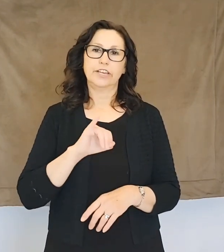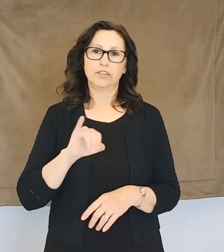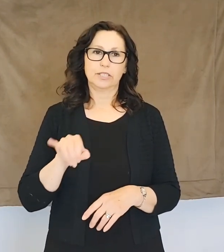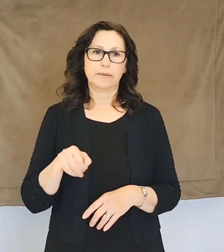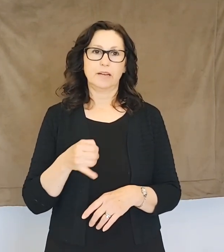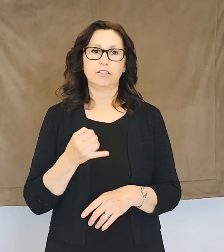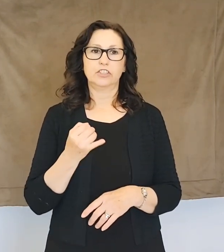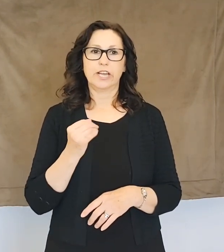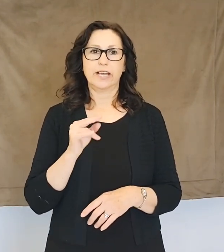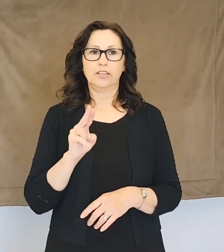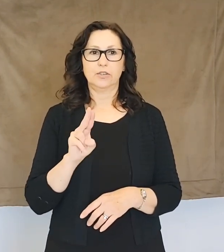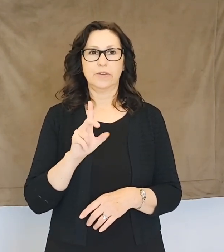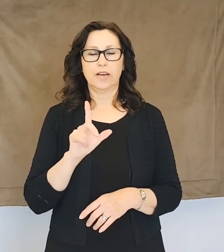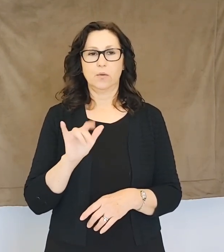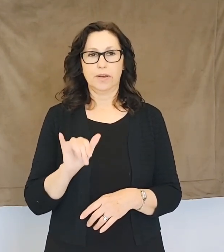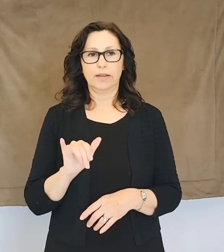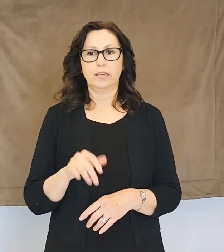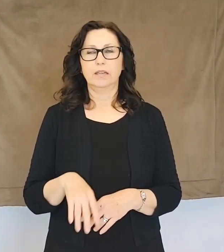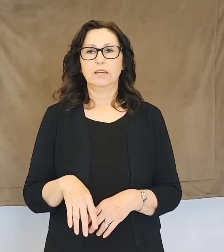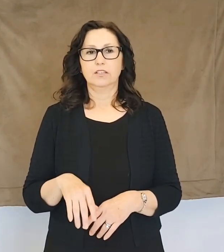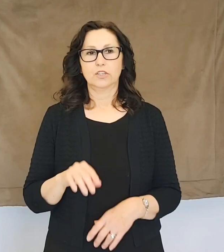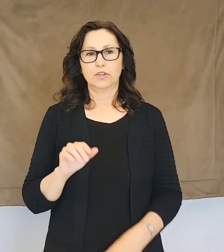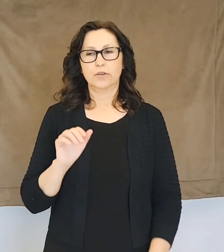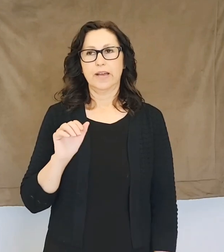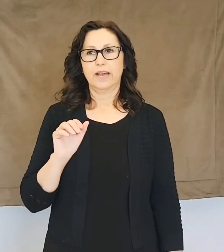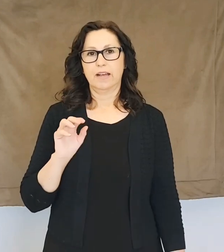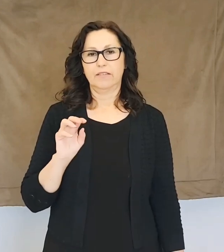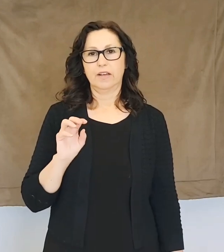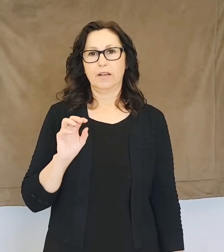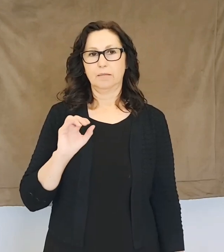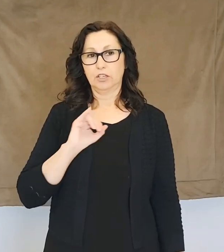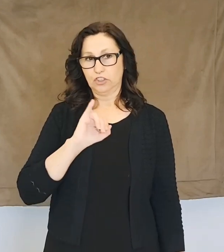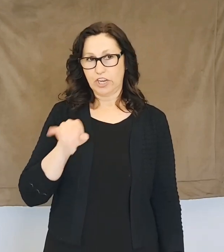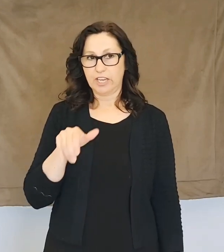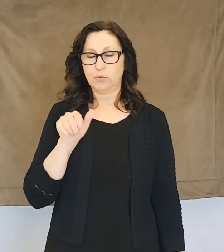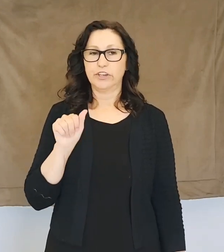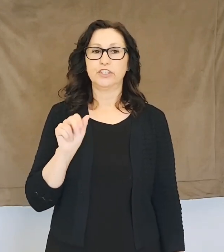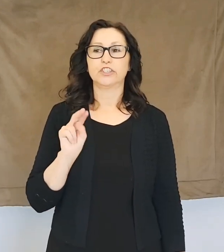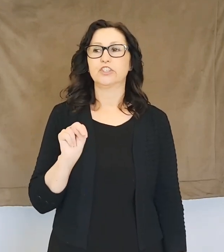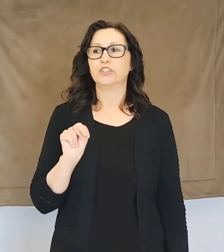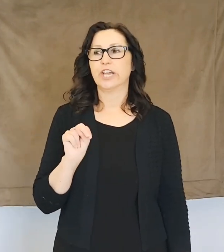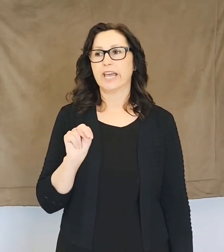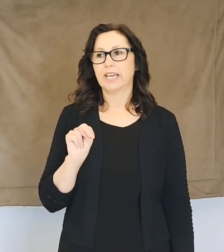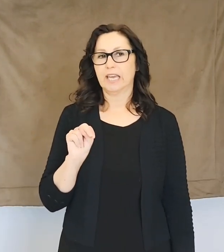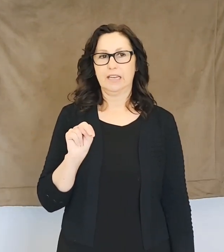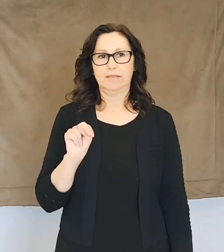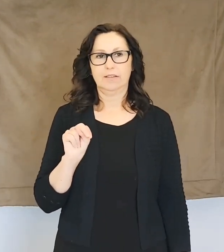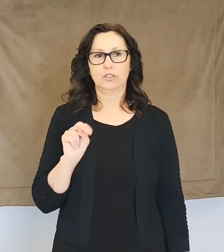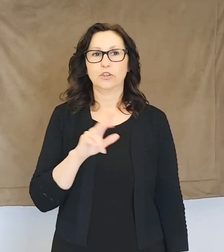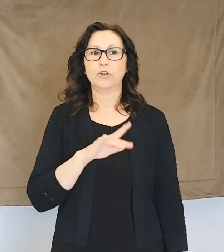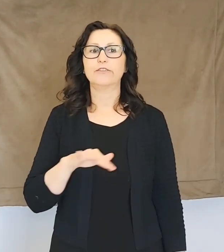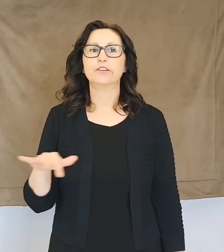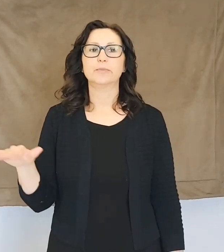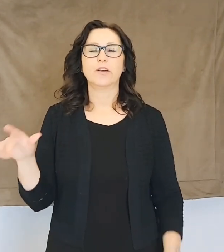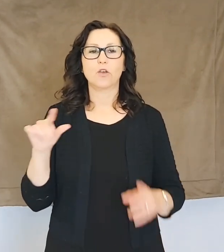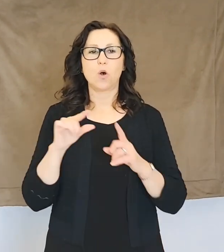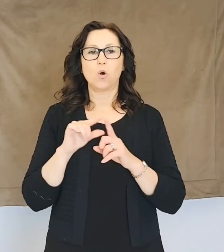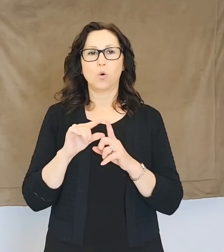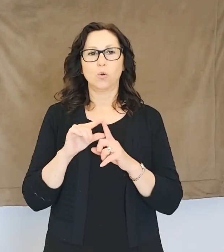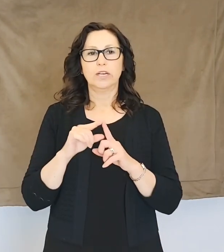Finger spell, J-U-L-Y. So you have January, you just do J-A-N. So you don't finger spell the whole.